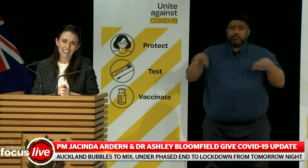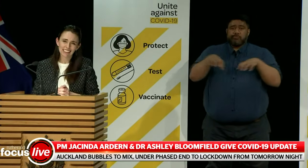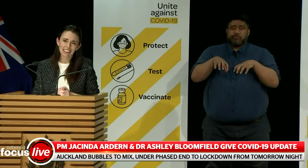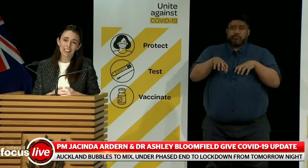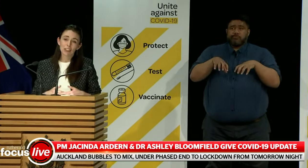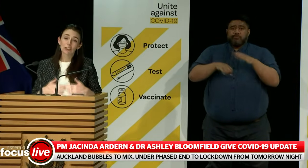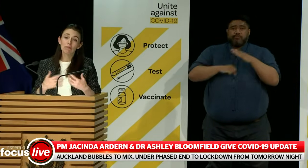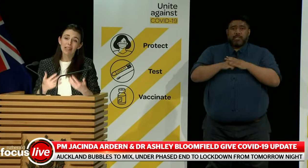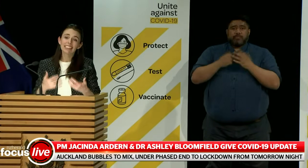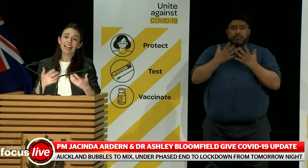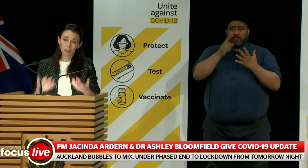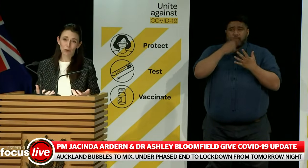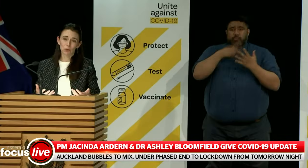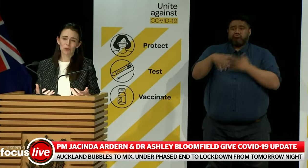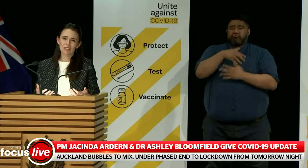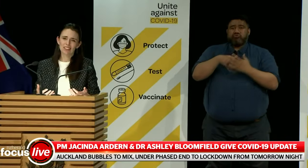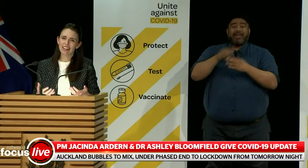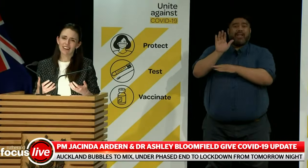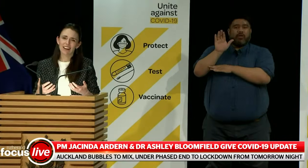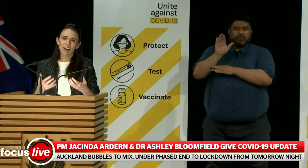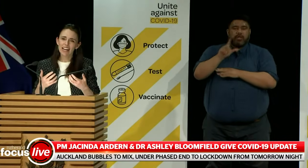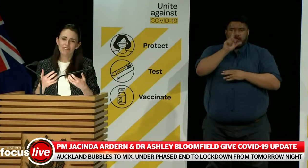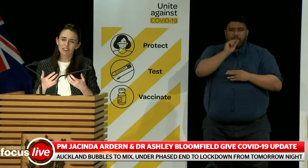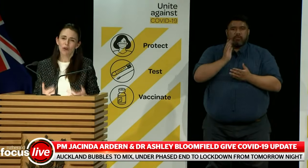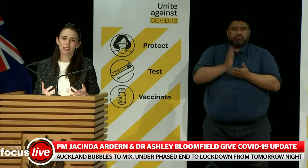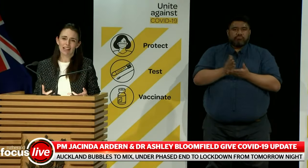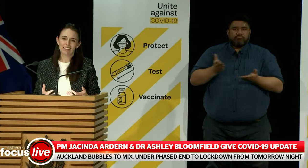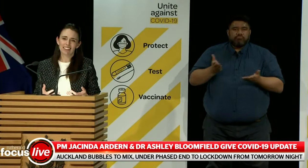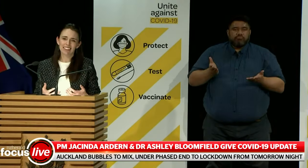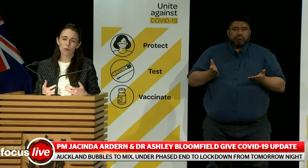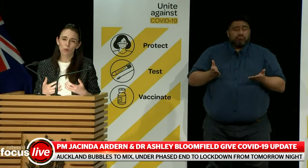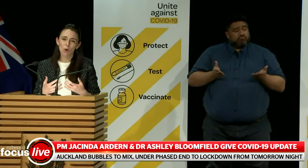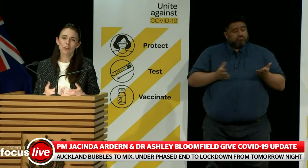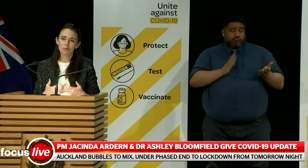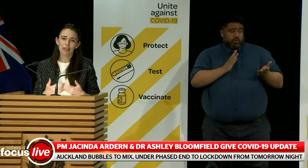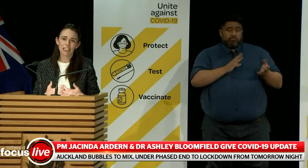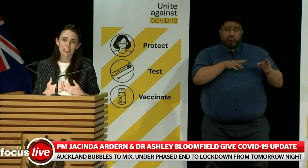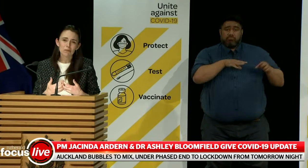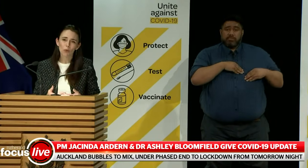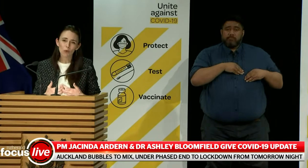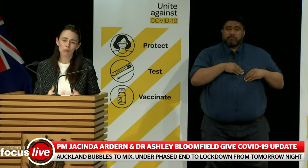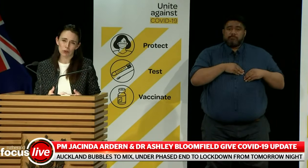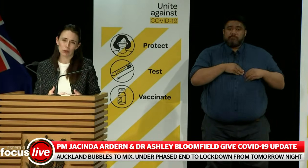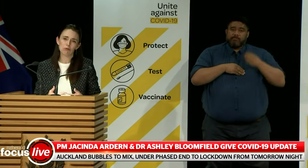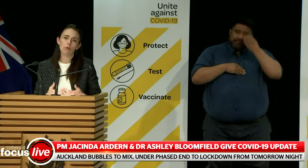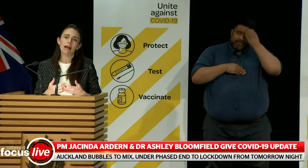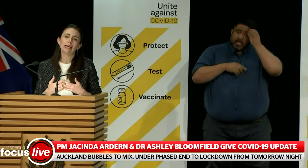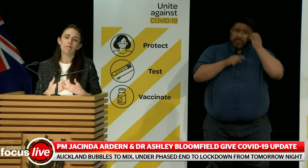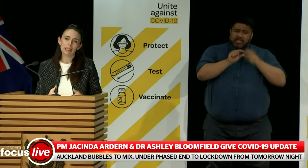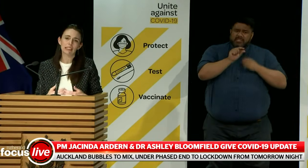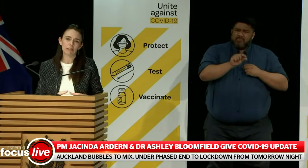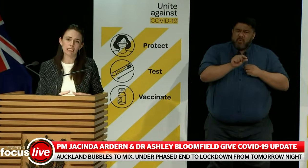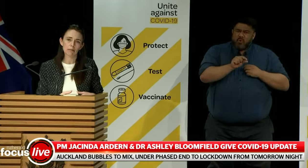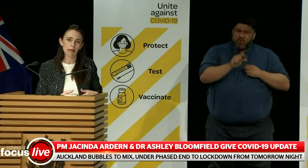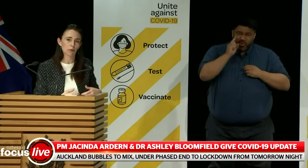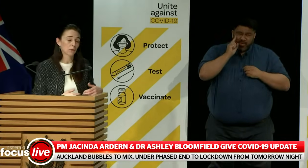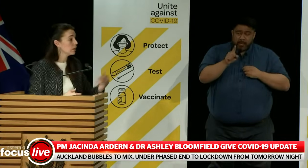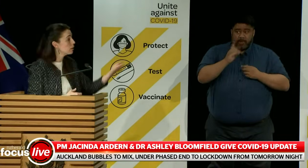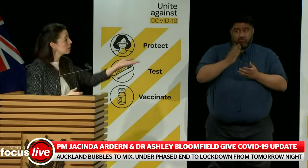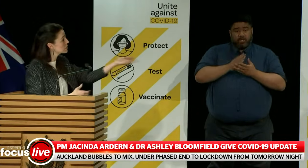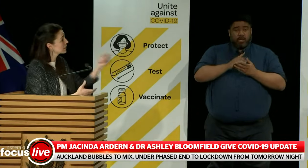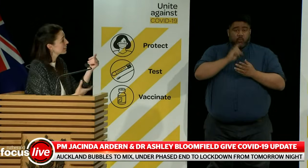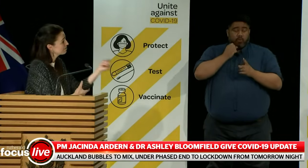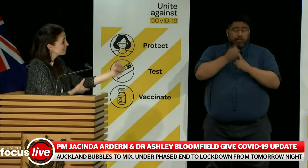of 10 to meet outdoors. And I have no doubt that whilst being a small move, will make a big difference to